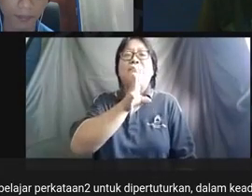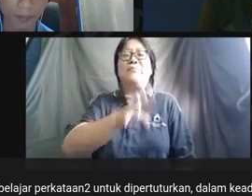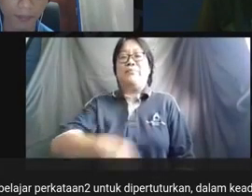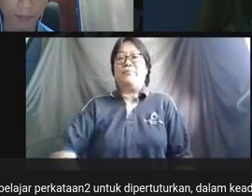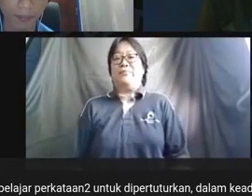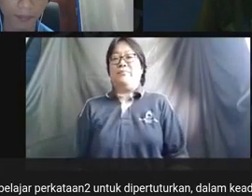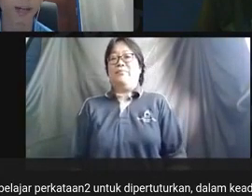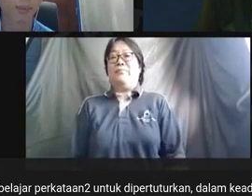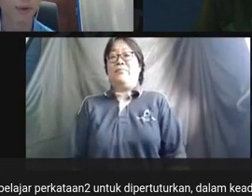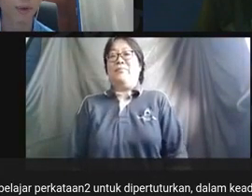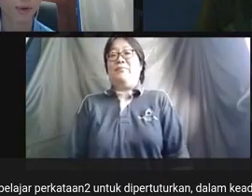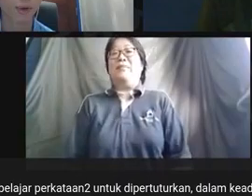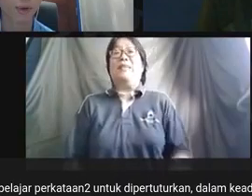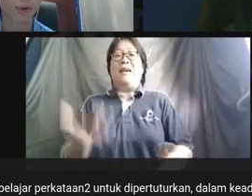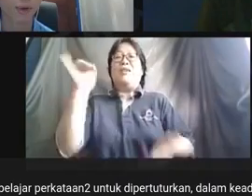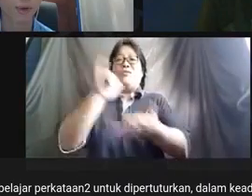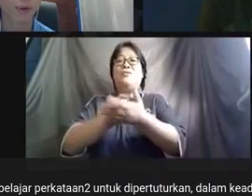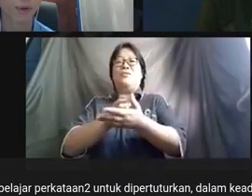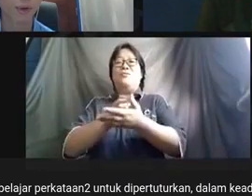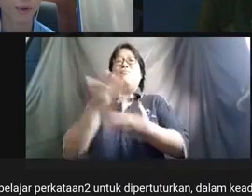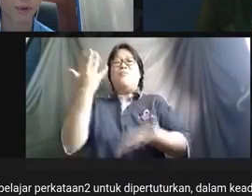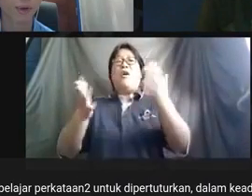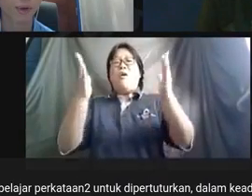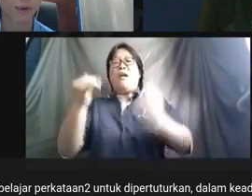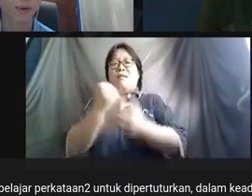reference to the people that are born deaf.